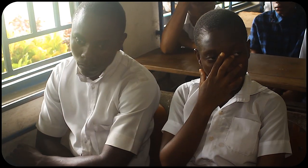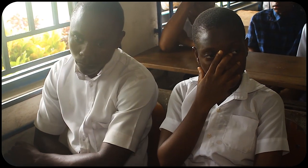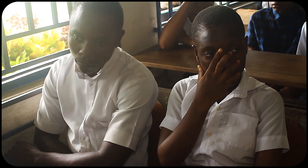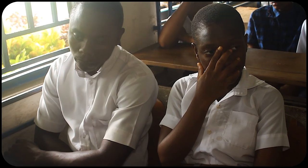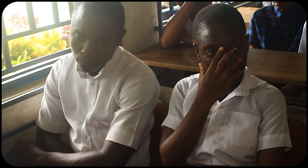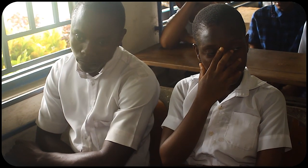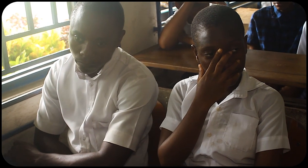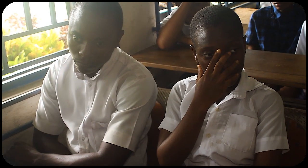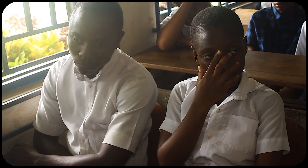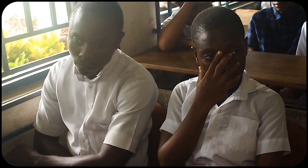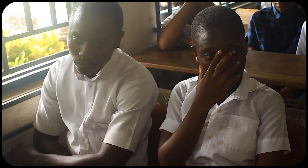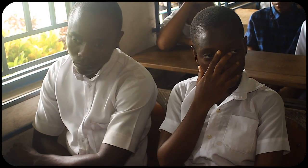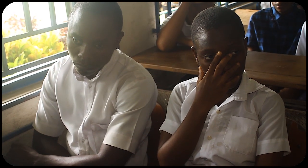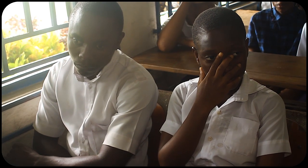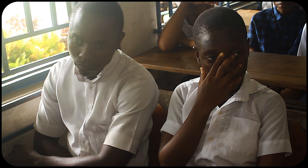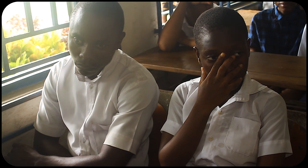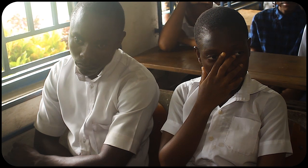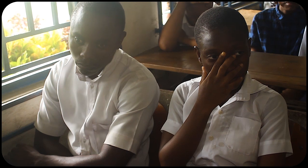is very eco-friendly.